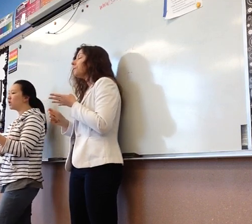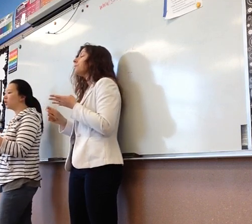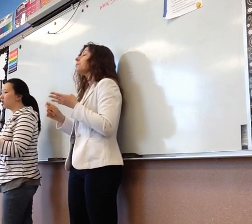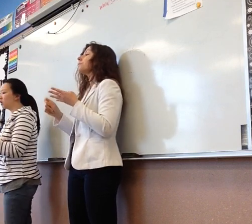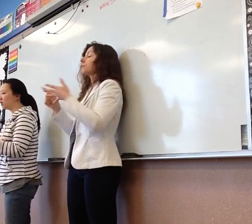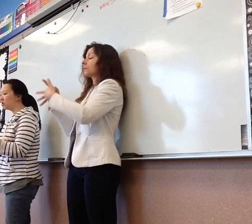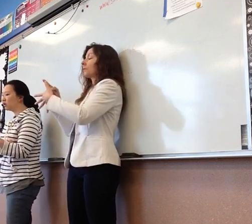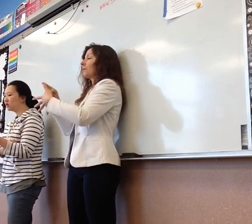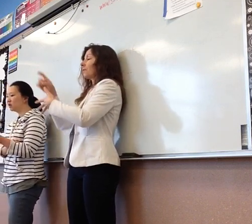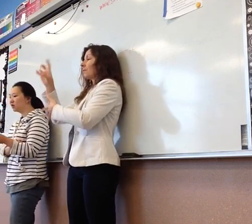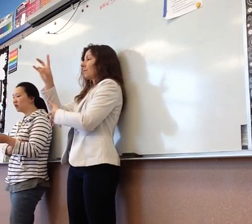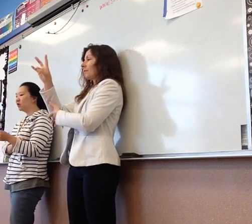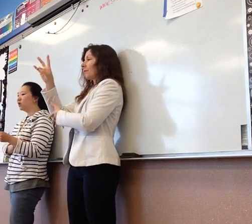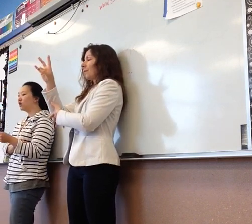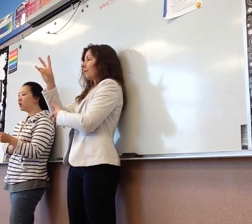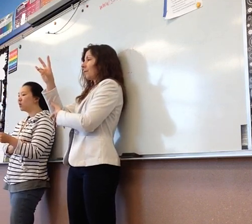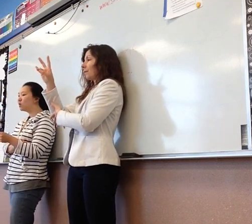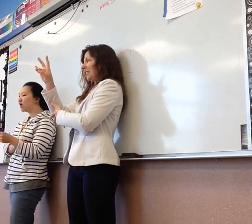7-1,